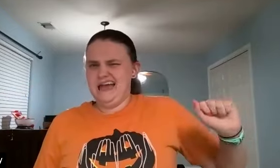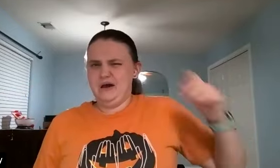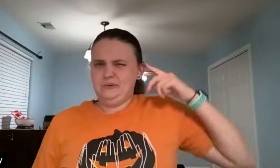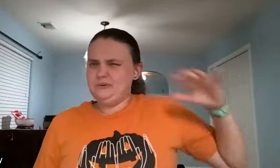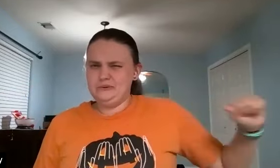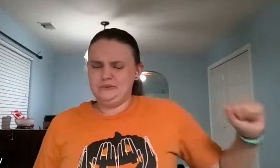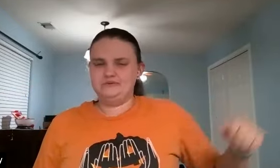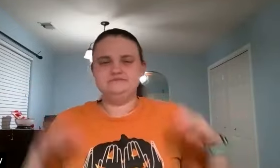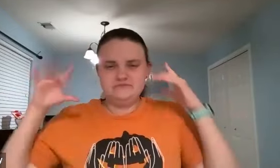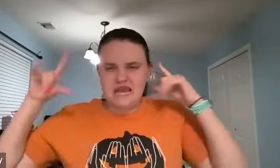loud. Ooh,